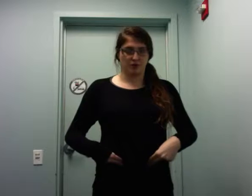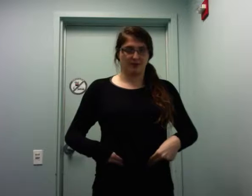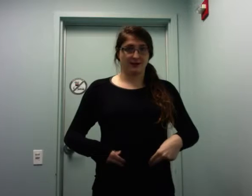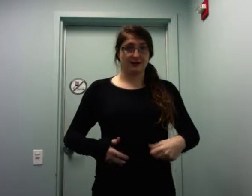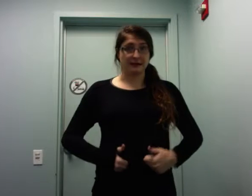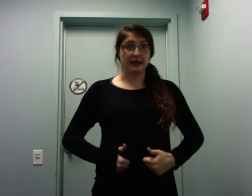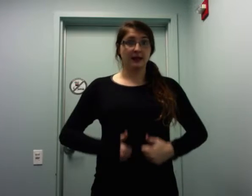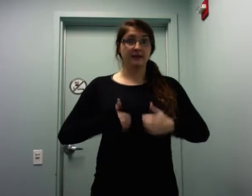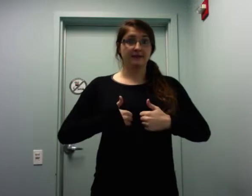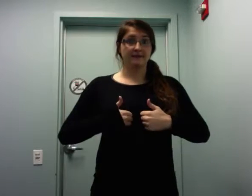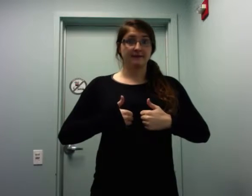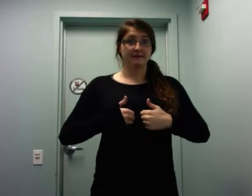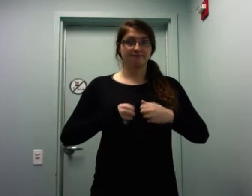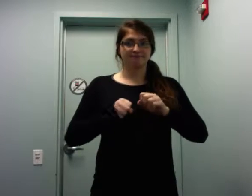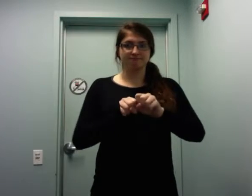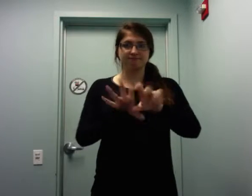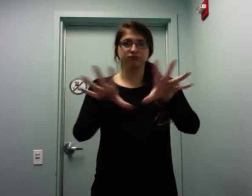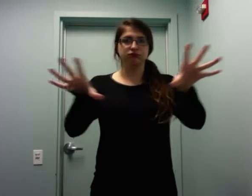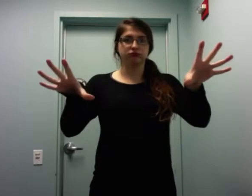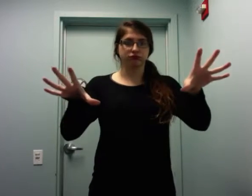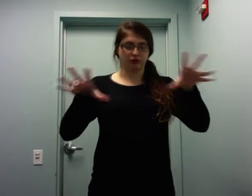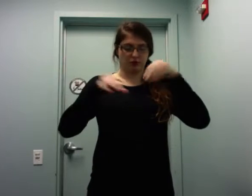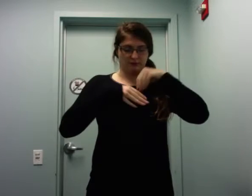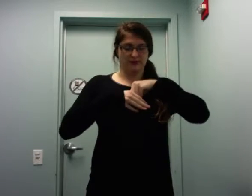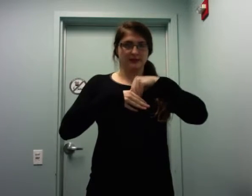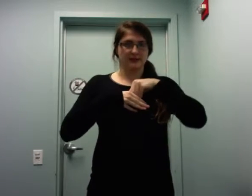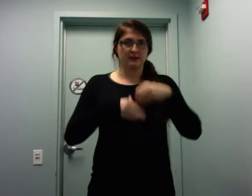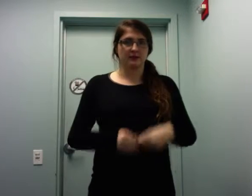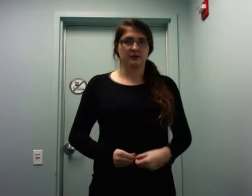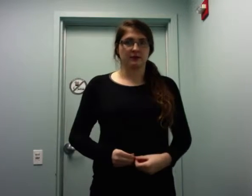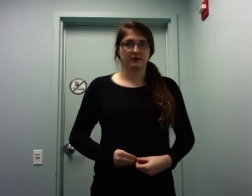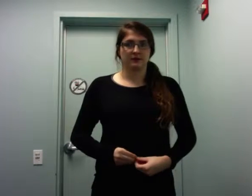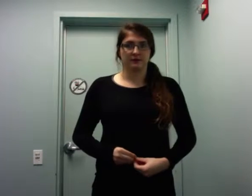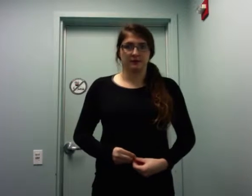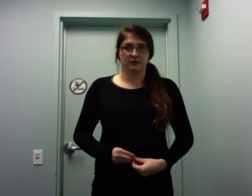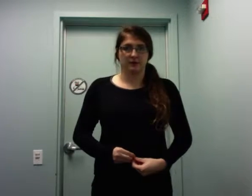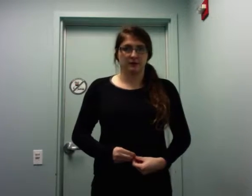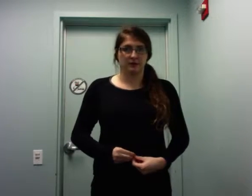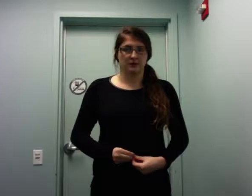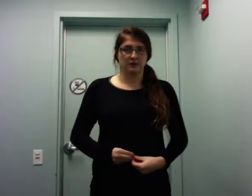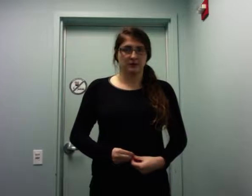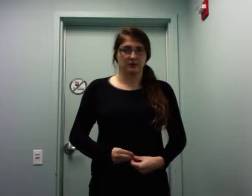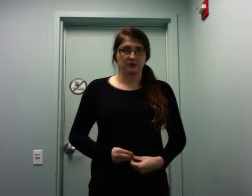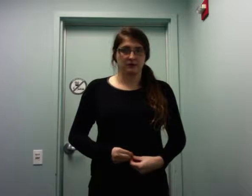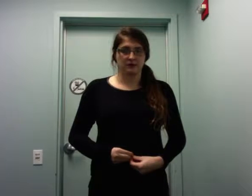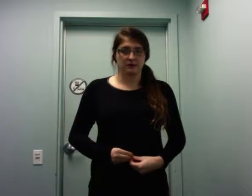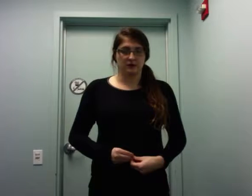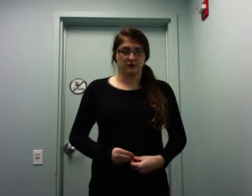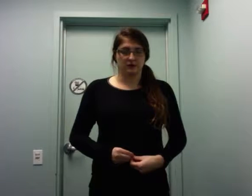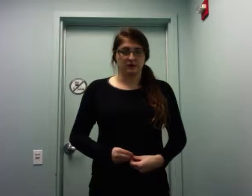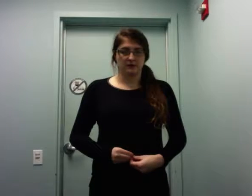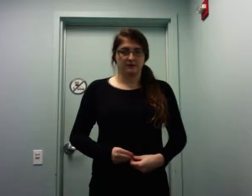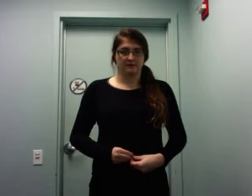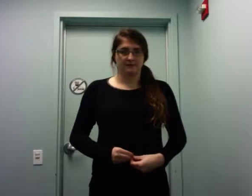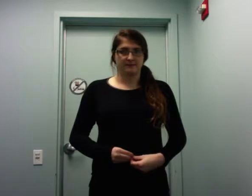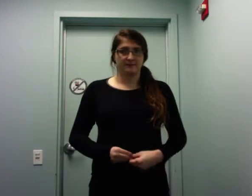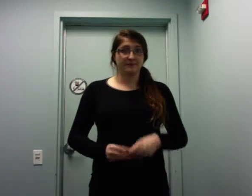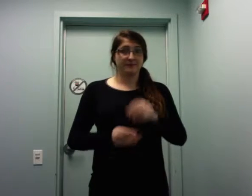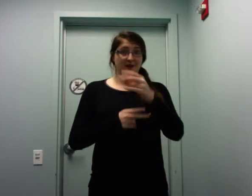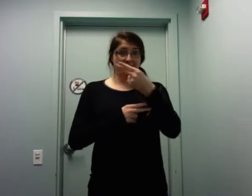thrive within the human body. Okay? The second word is immunodeficiency. It means that this virus attacks